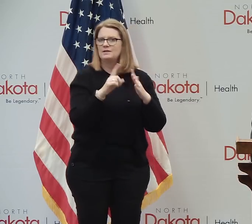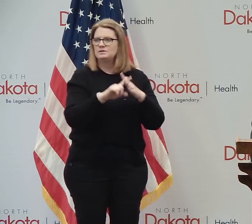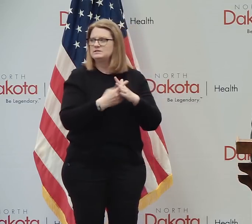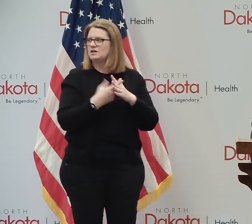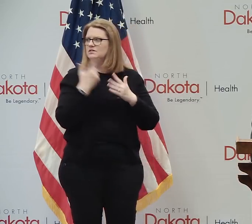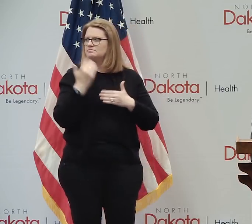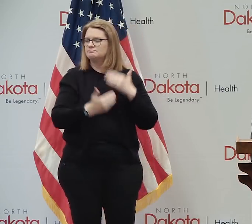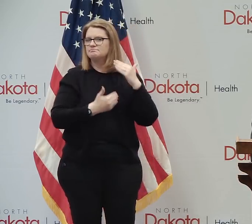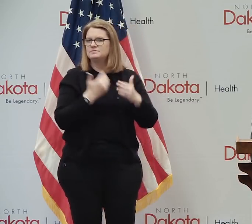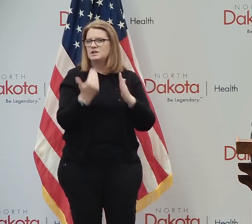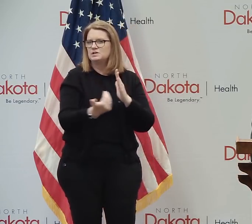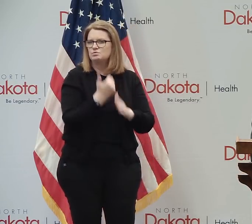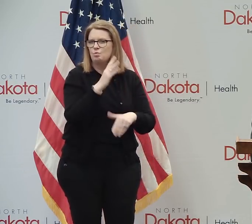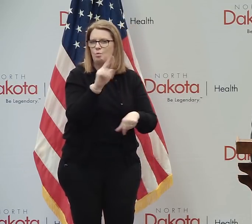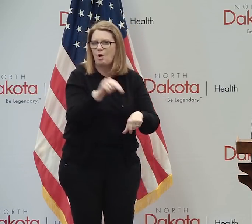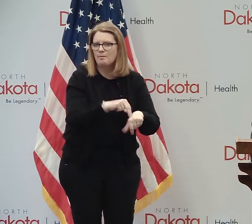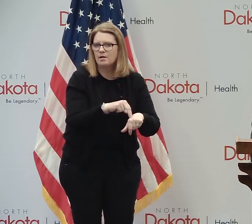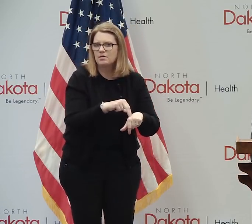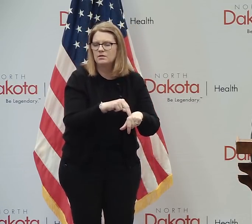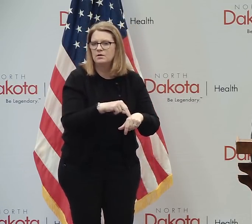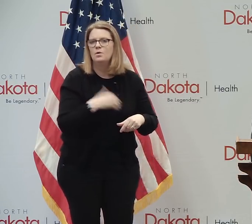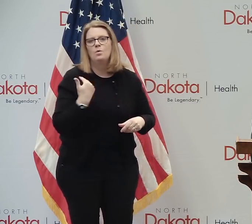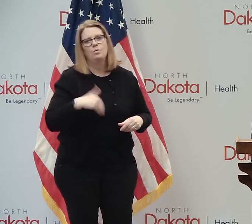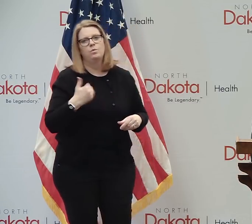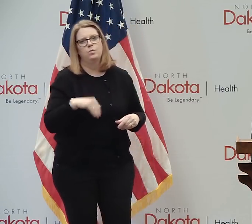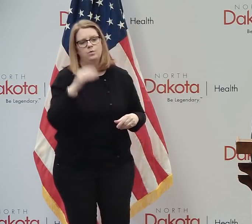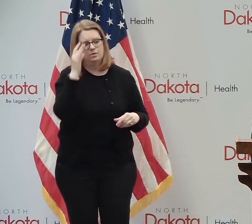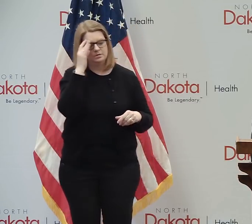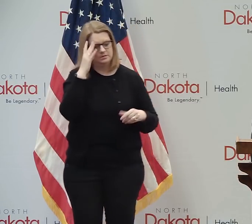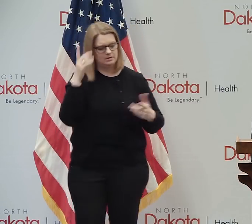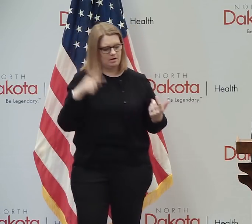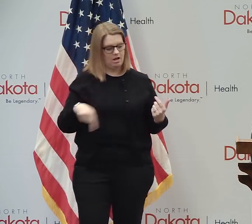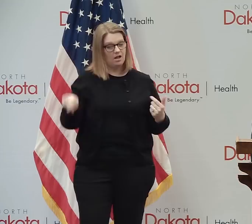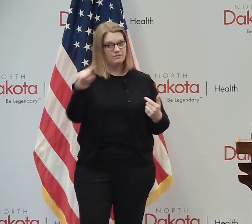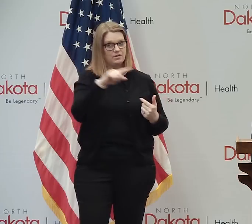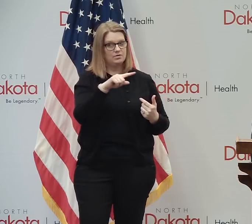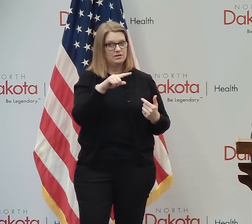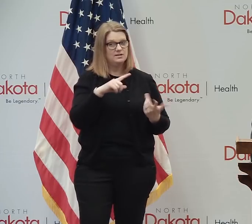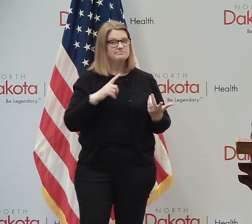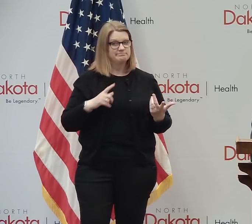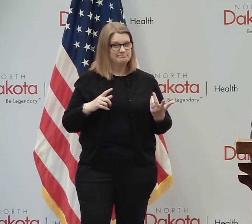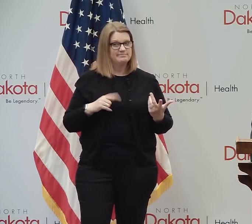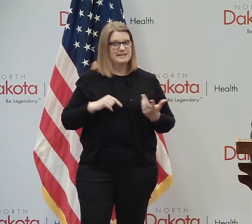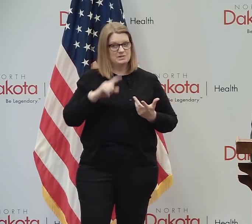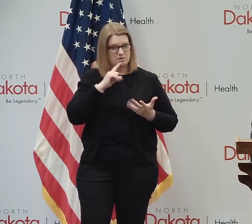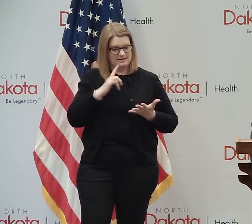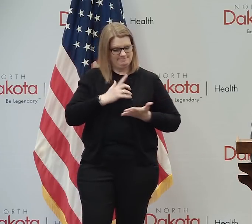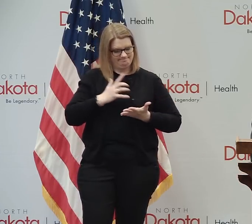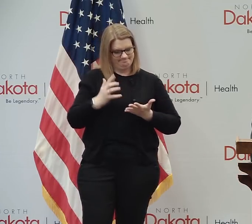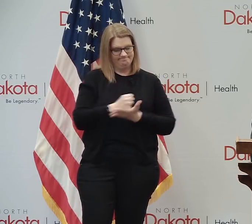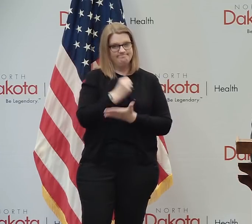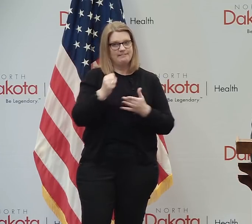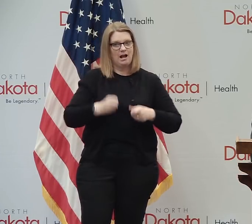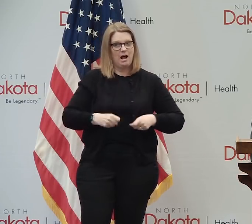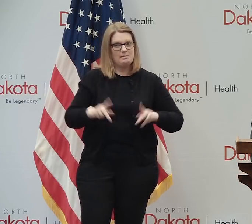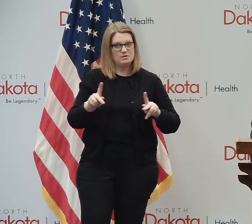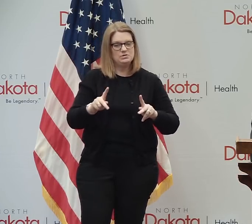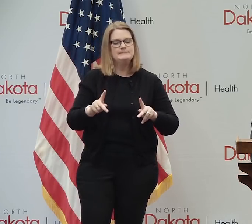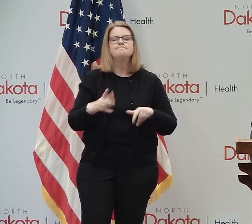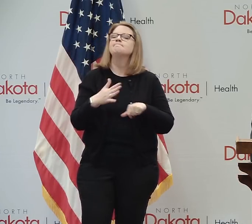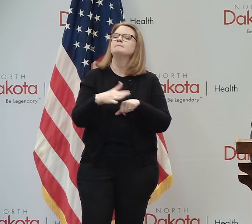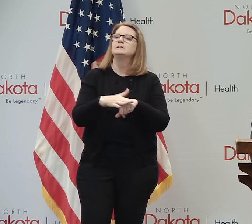normal. Again, I want to thank everybody that's taking actions to help slow the spread of this